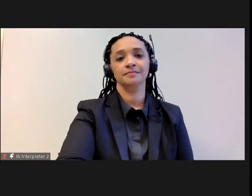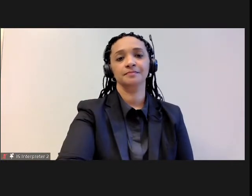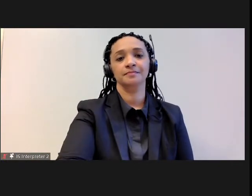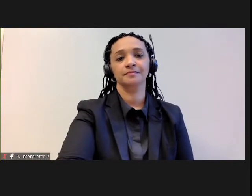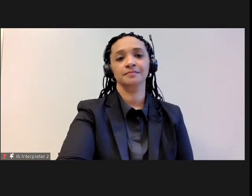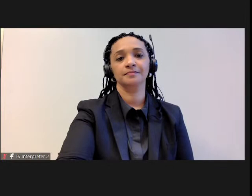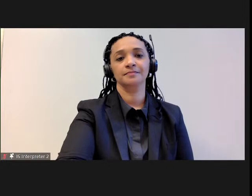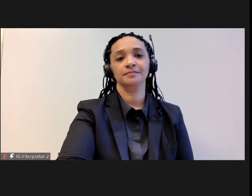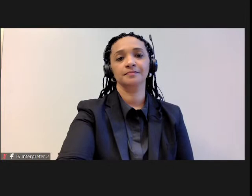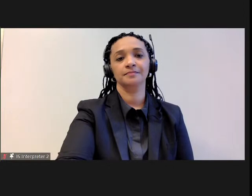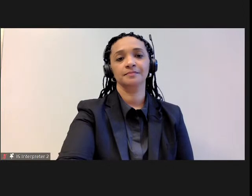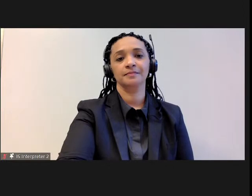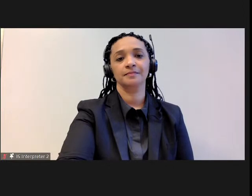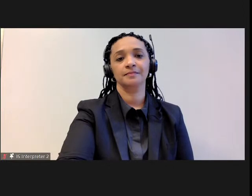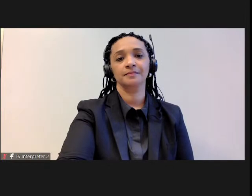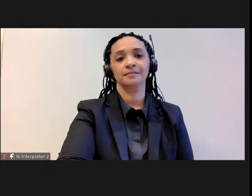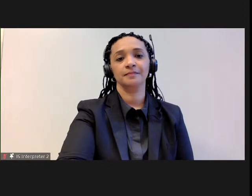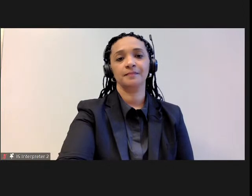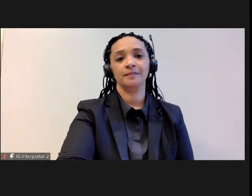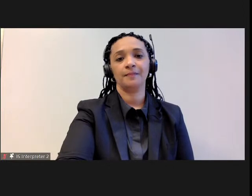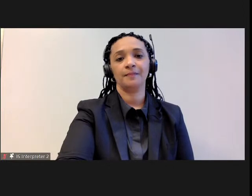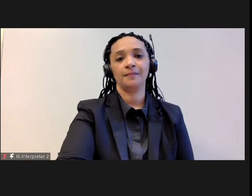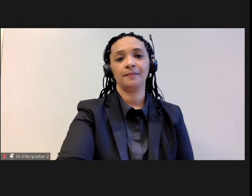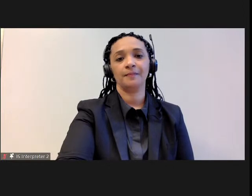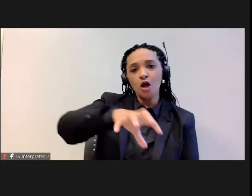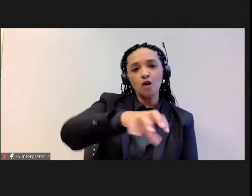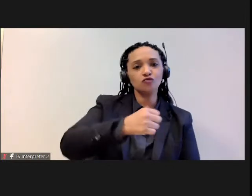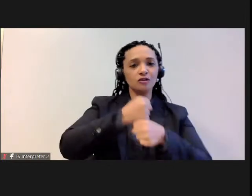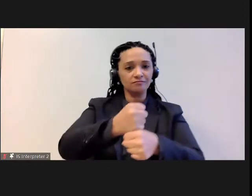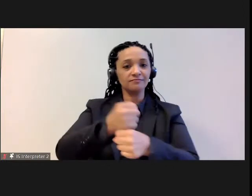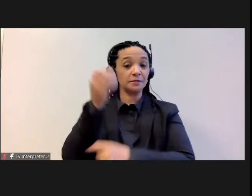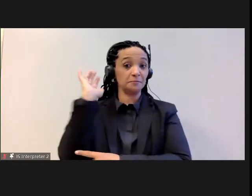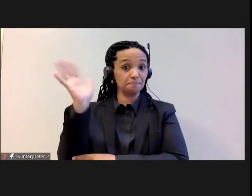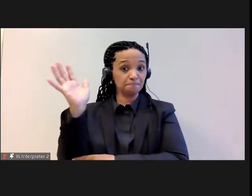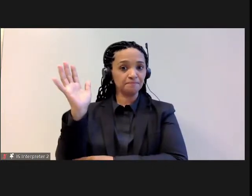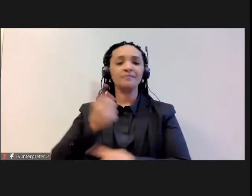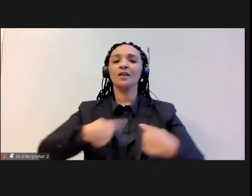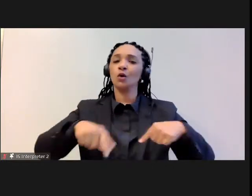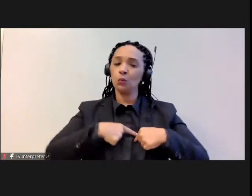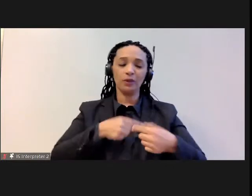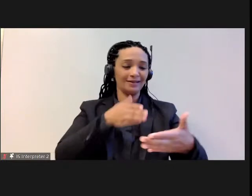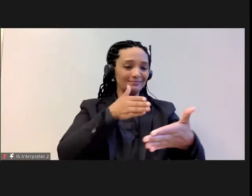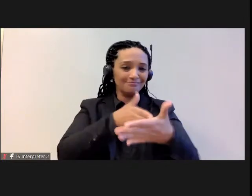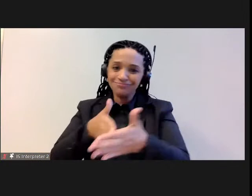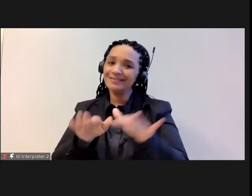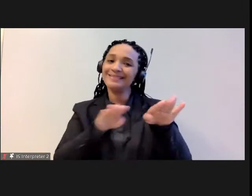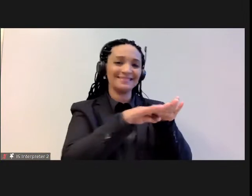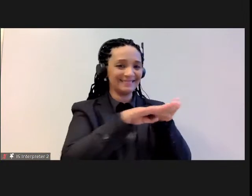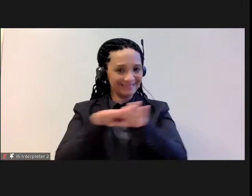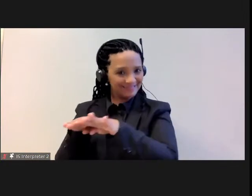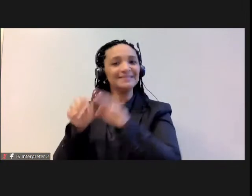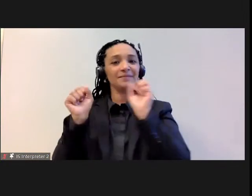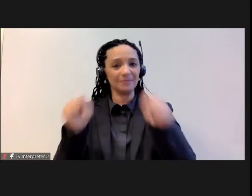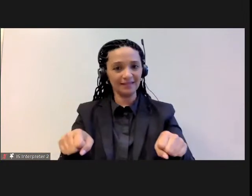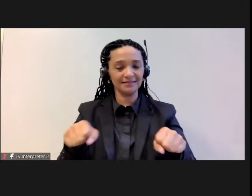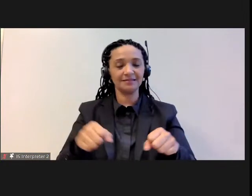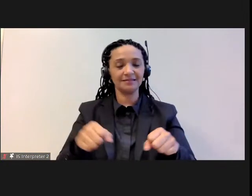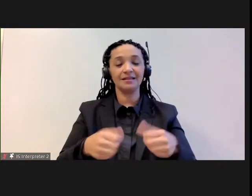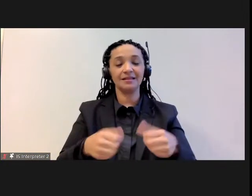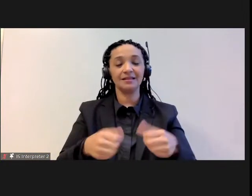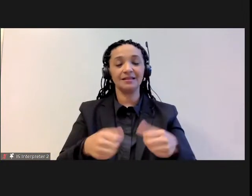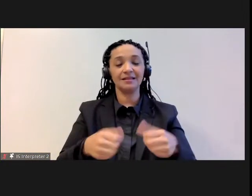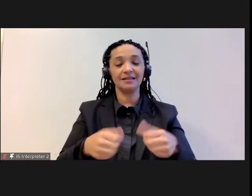different countries, you can clearly tell our challenges, are the same. Issues of data